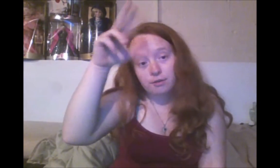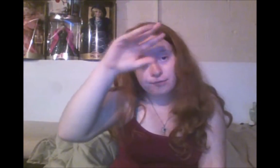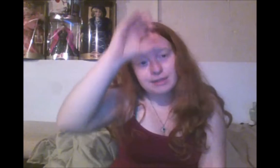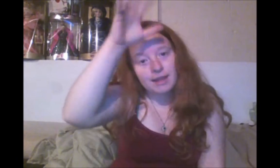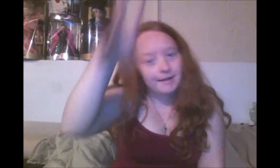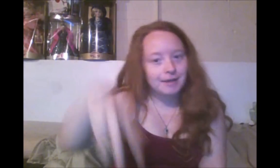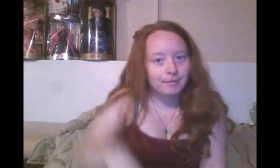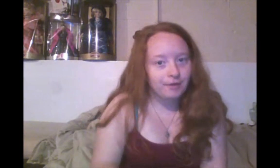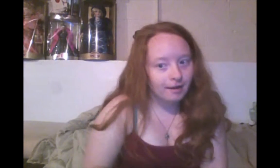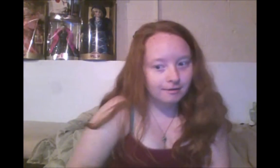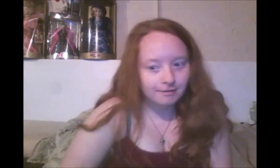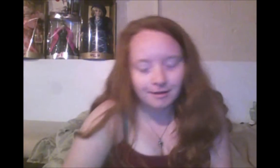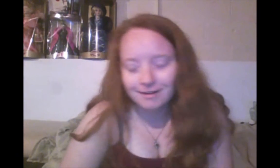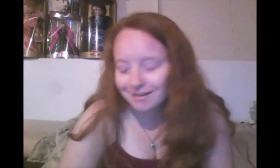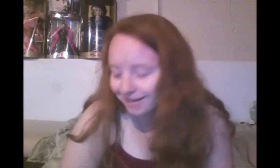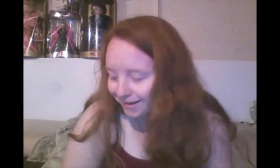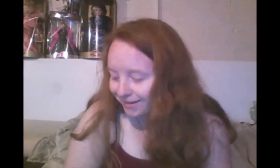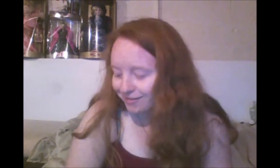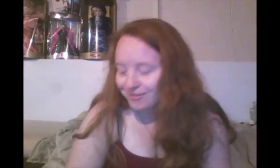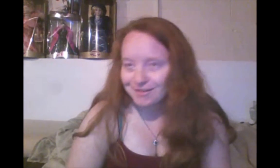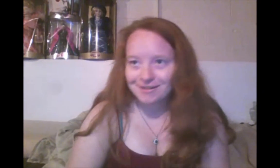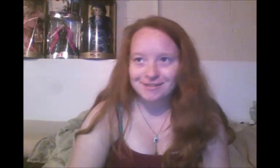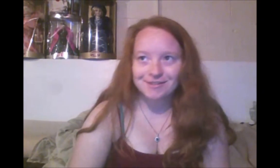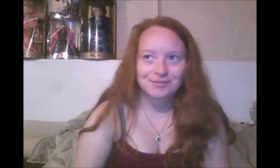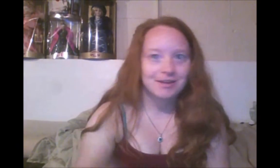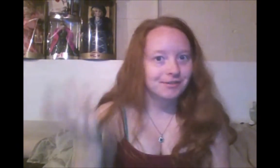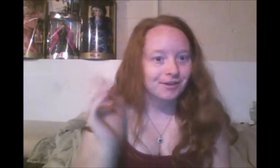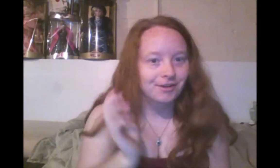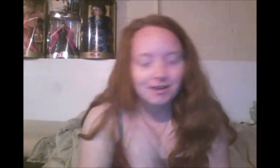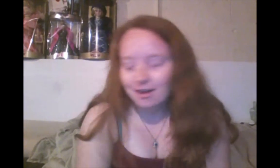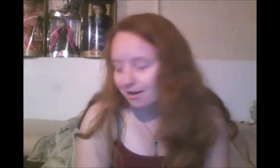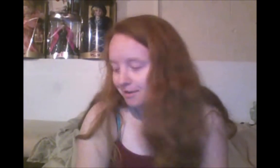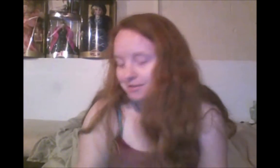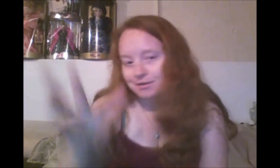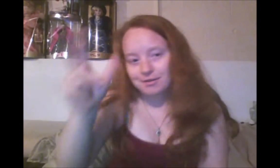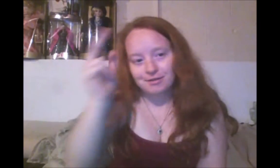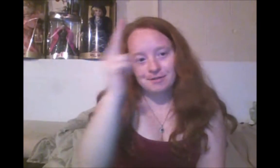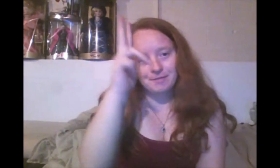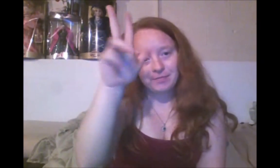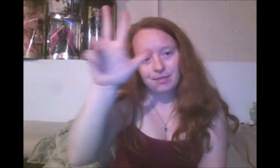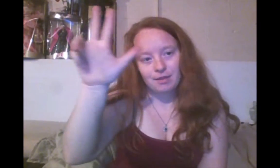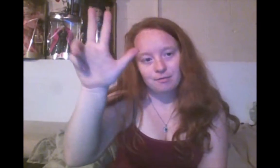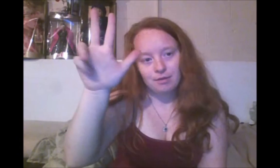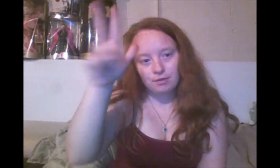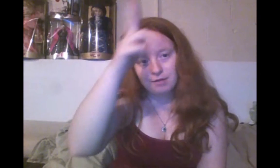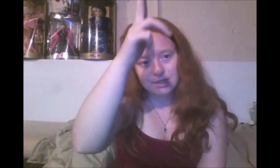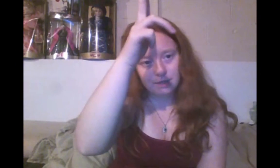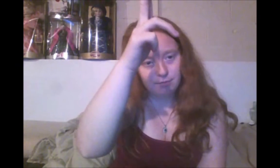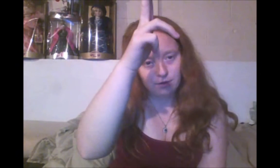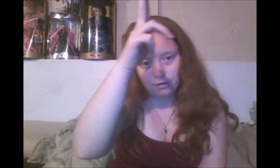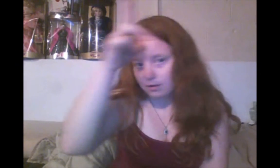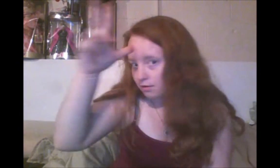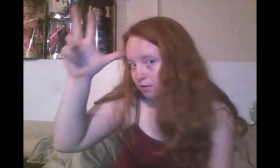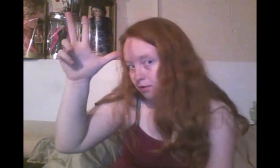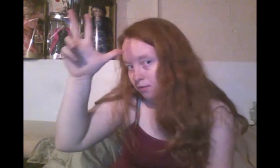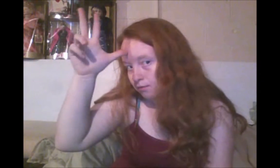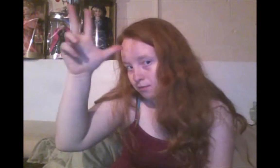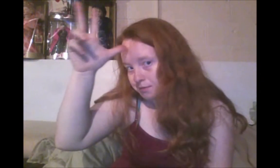red thing on top of their head. The feathers or whatever they're called. So, Make the three shape.